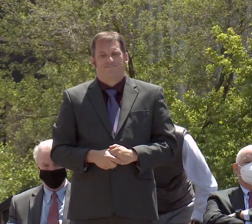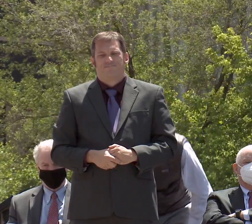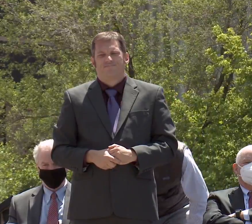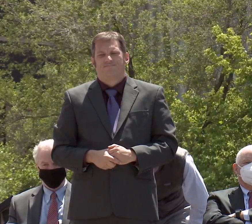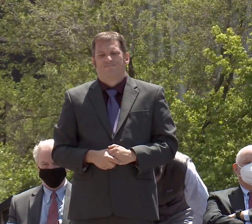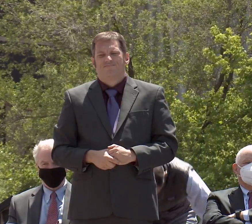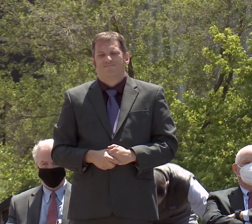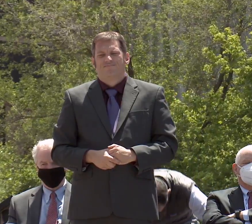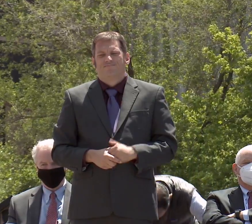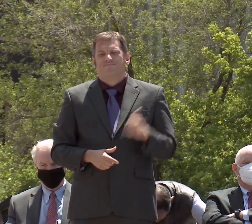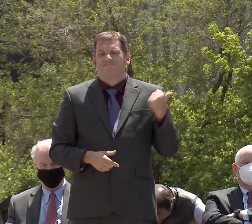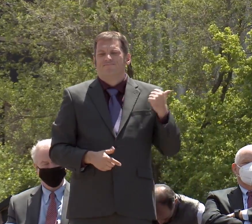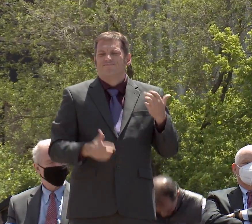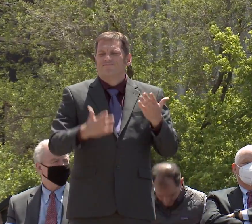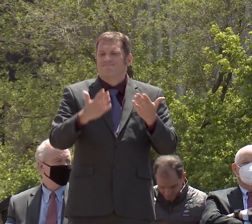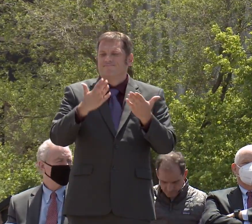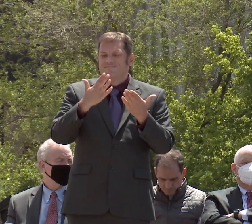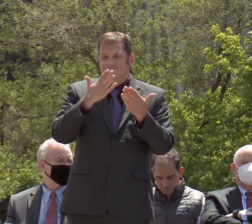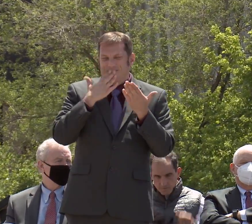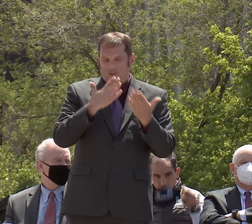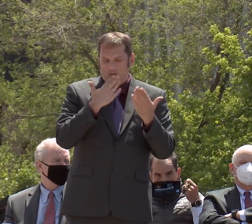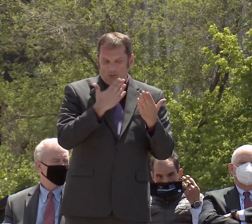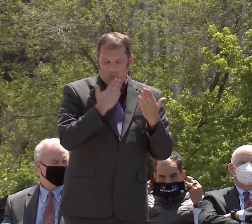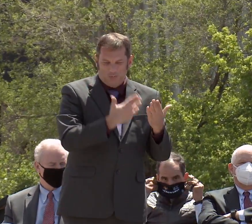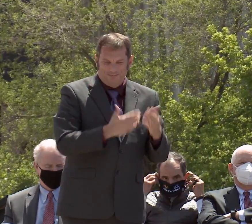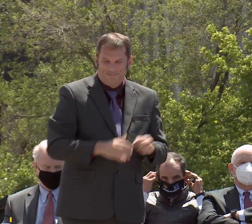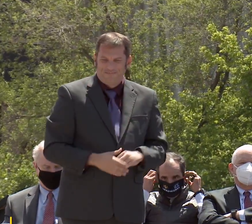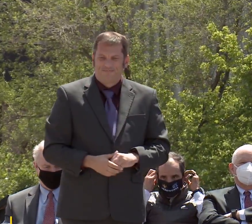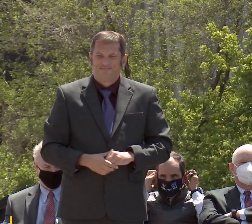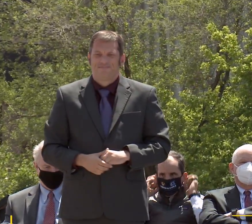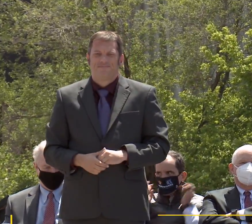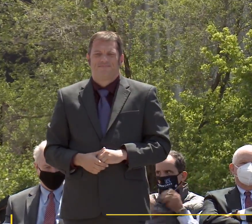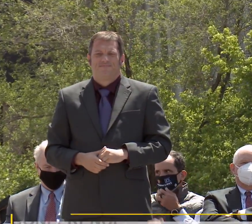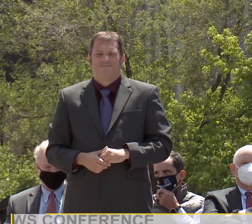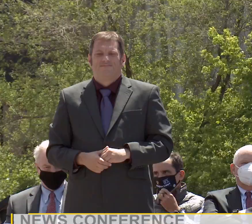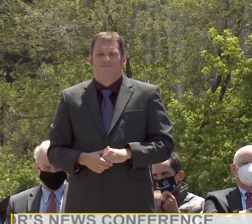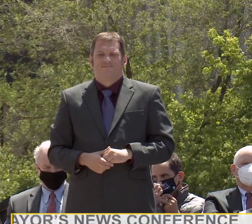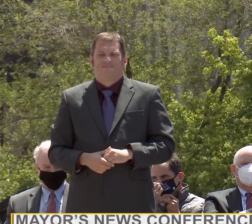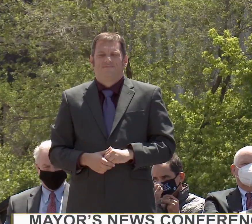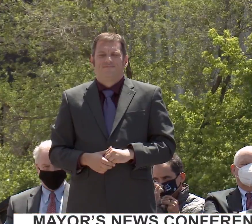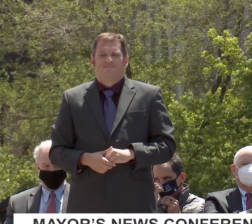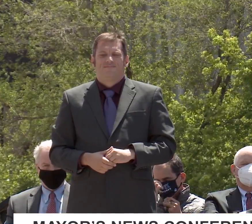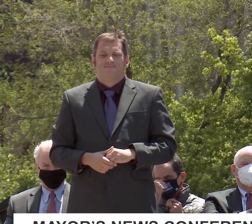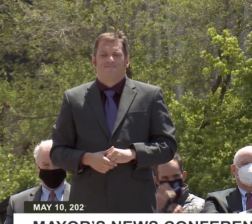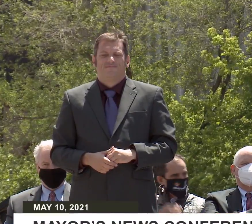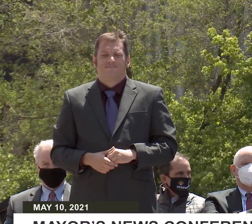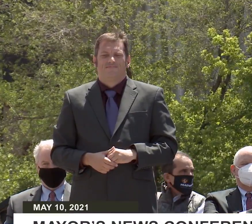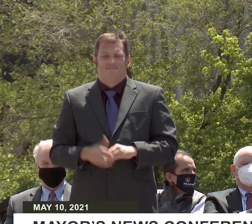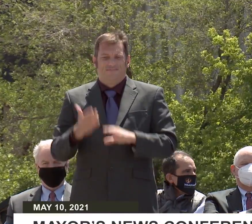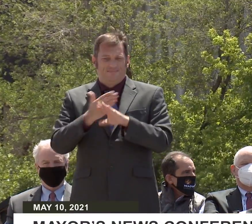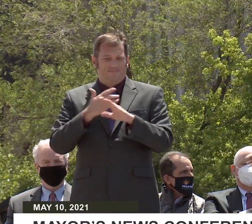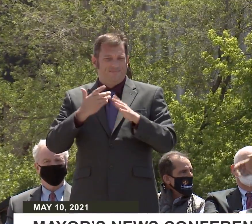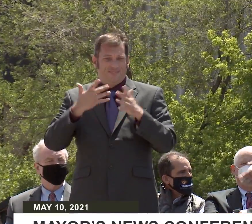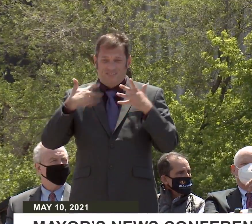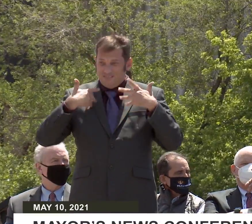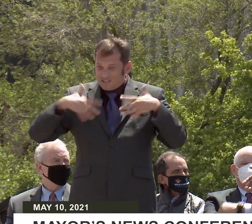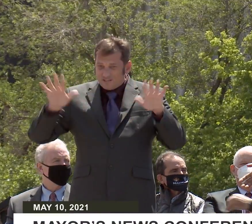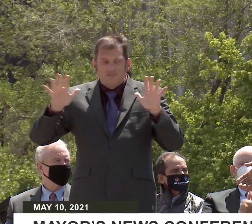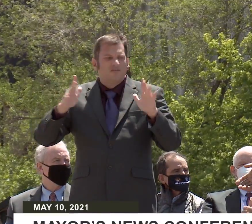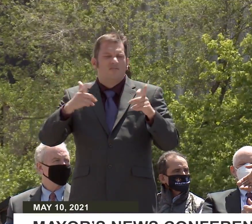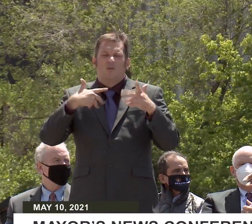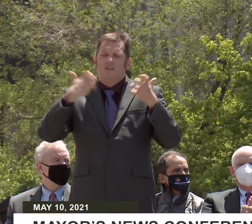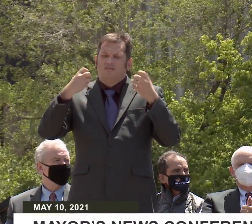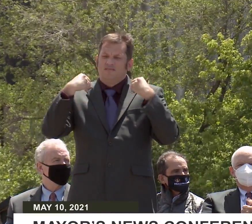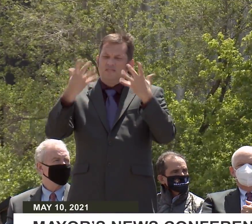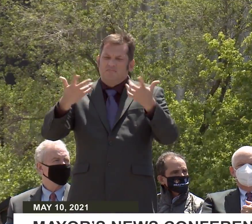Thank you, Michael. And I just, before we conclude the program, just want to say a huge thank you for our federal,